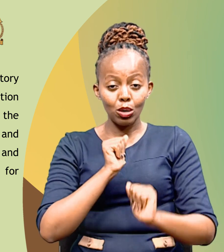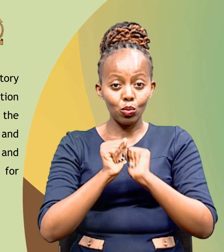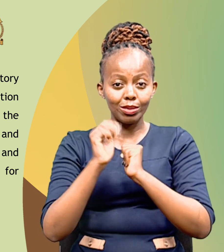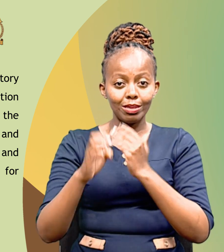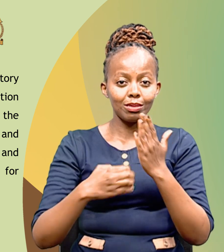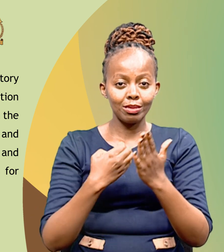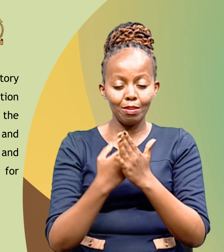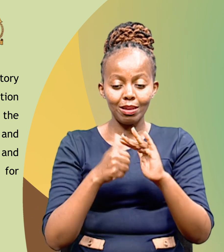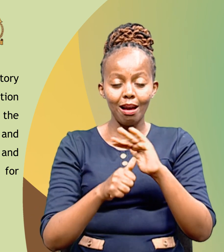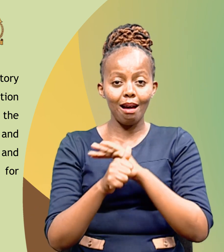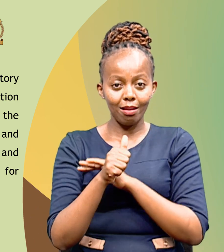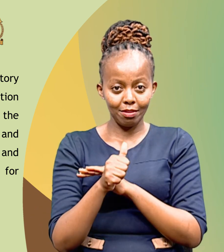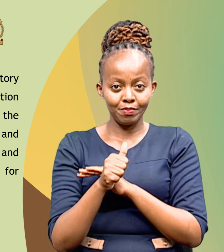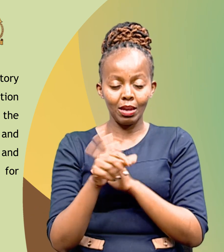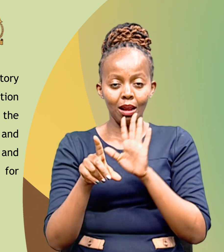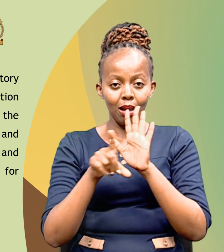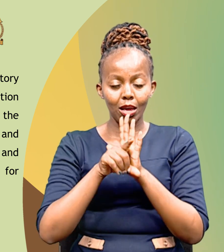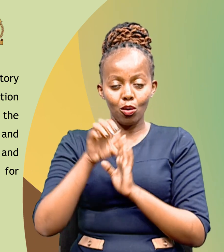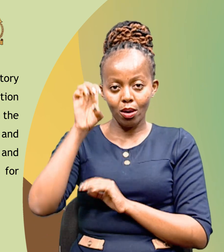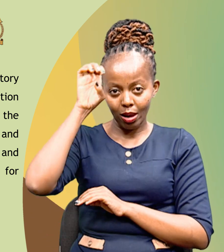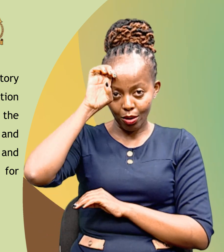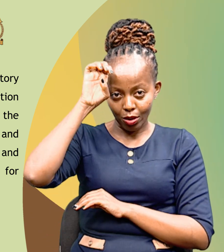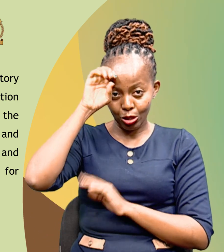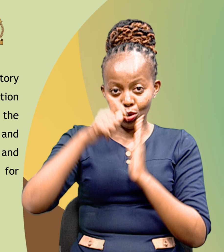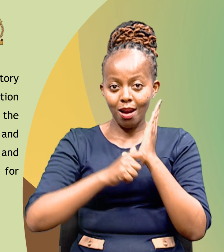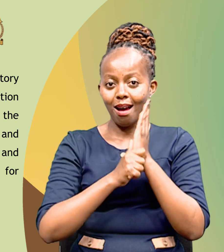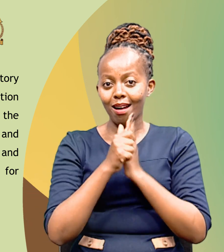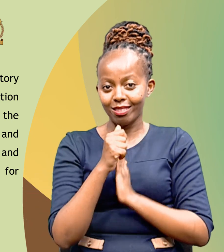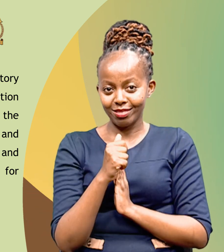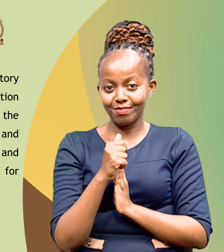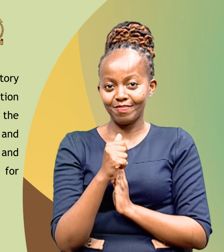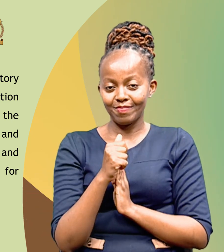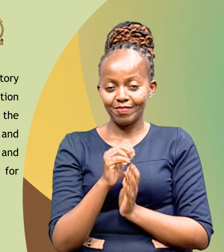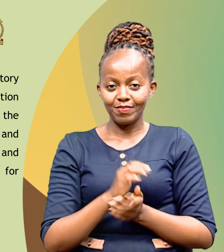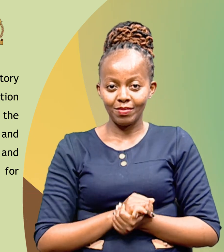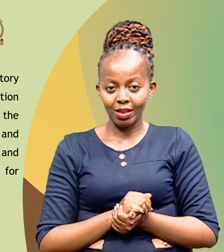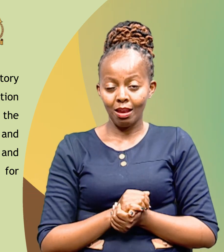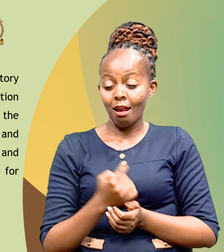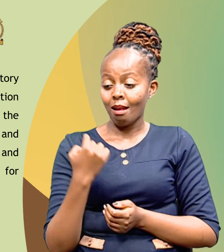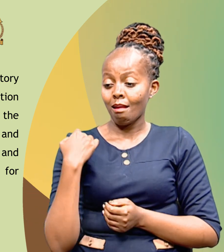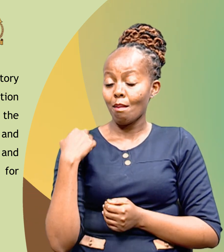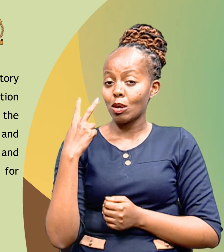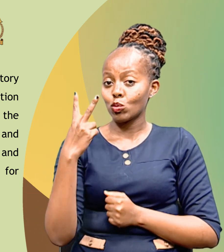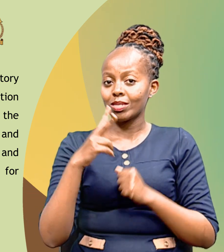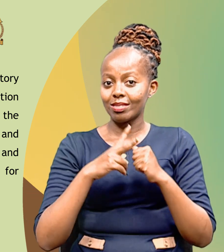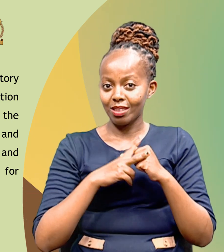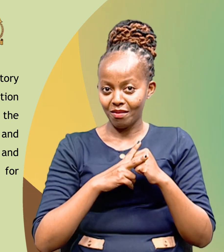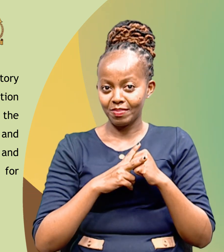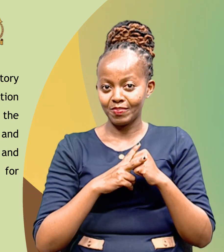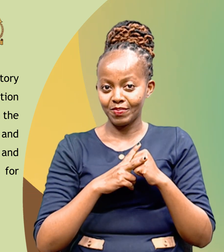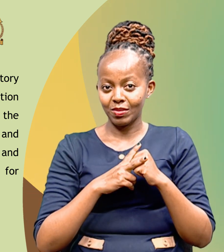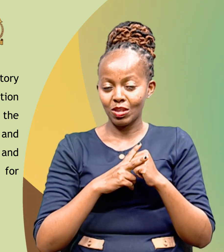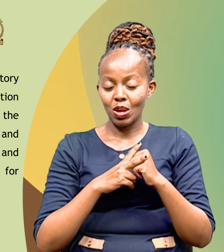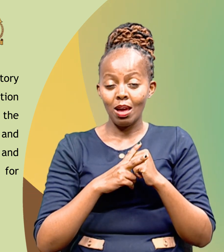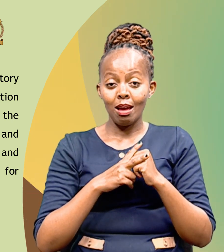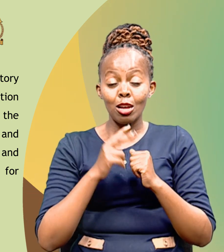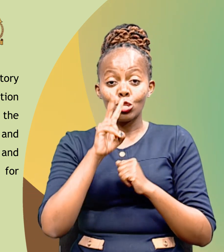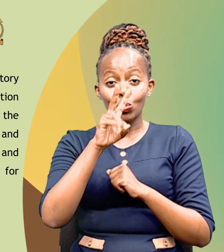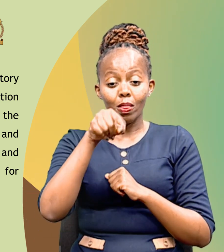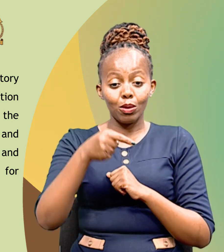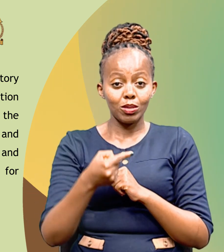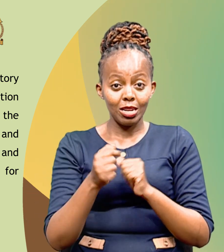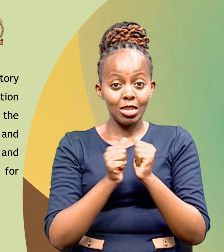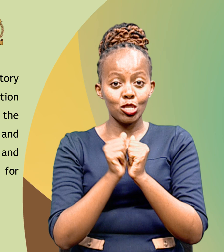established under the Legal Education Act number 27 of